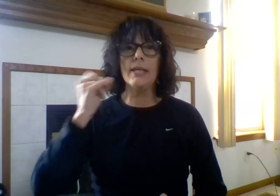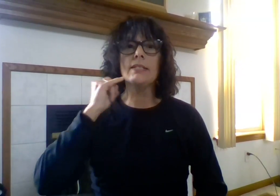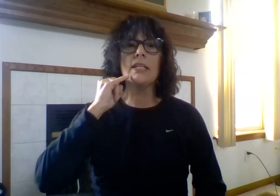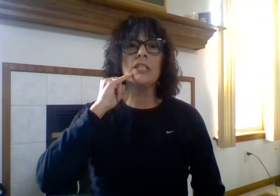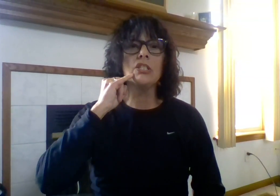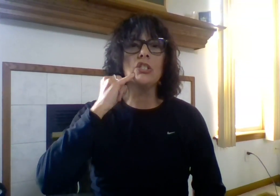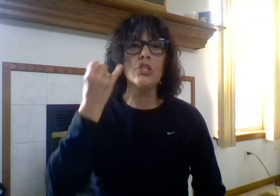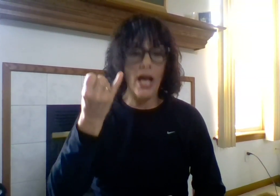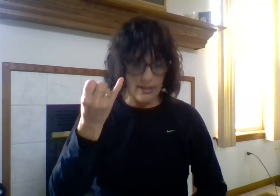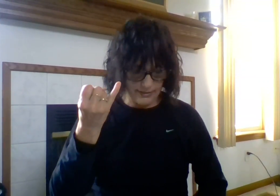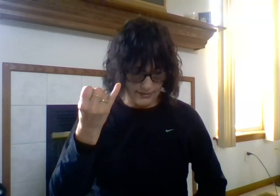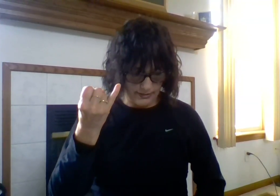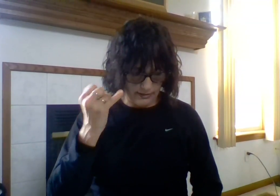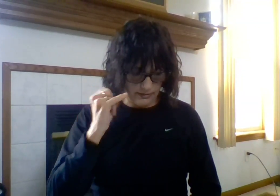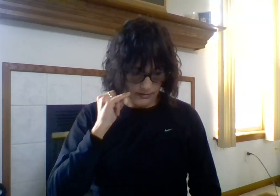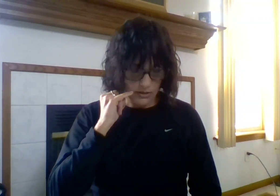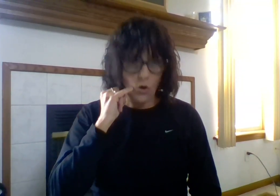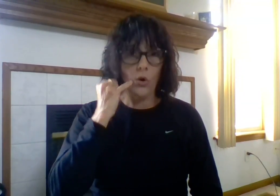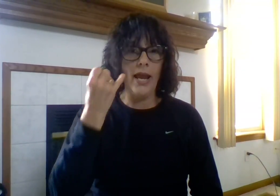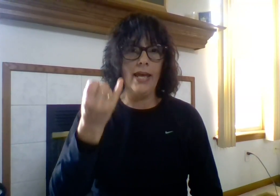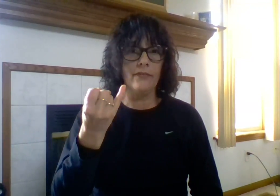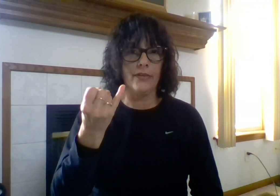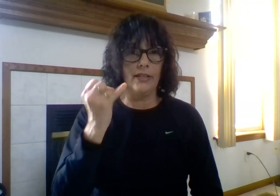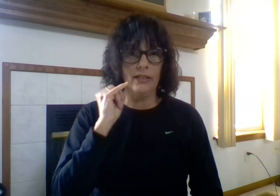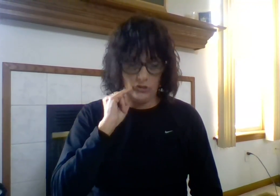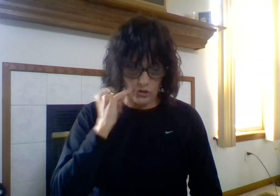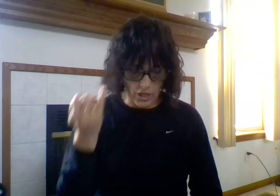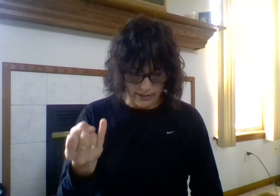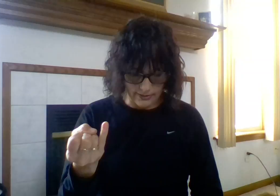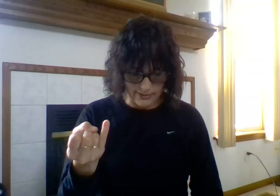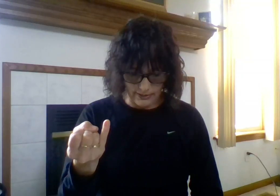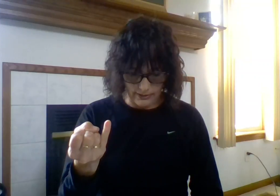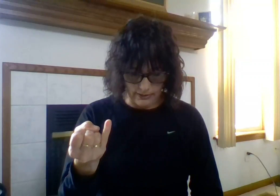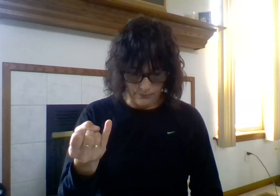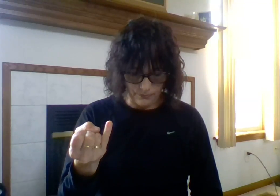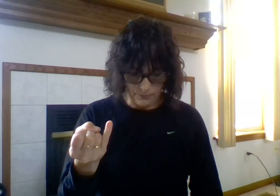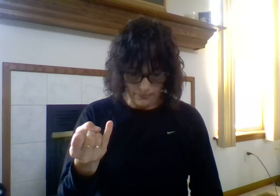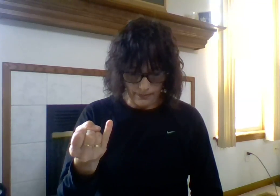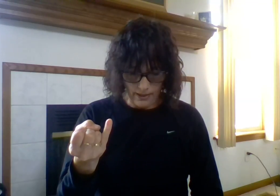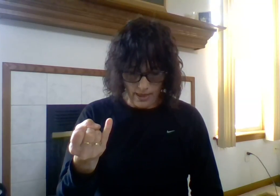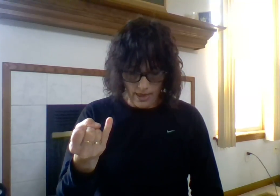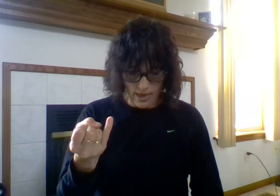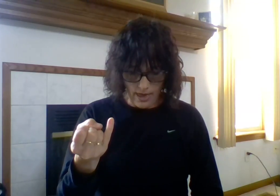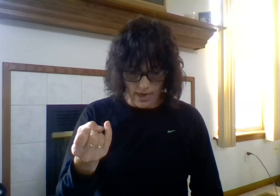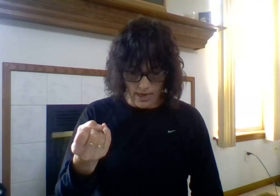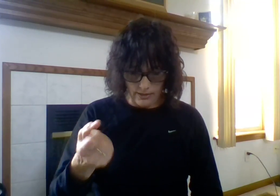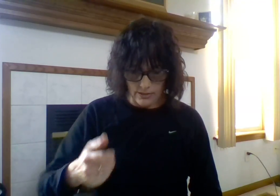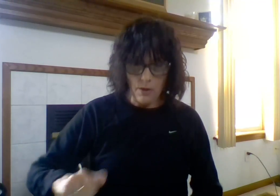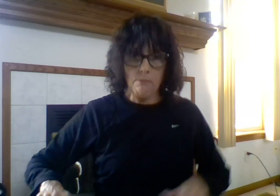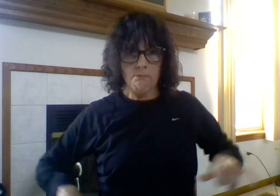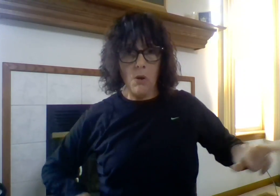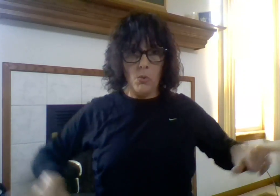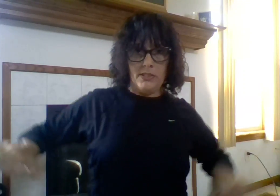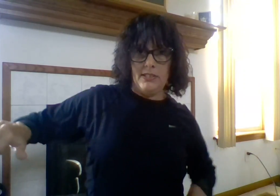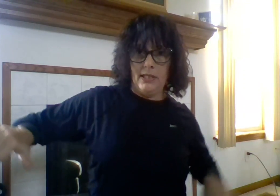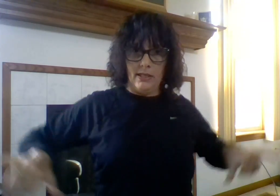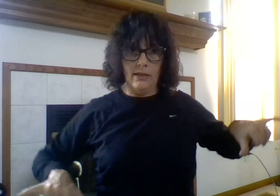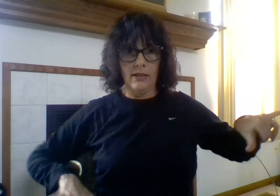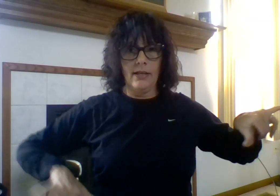His jealousy or envy, jealousy, and boasting,